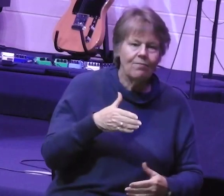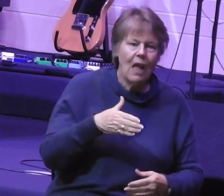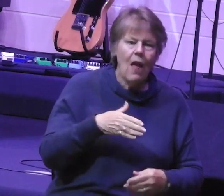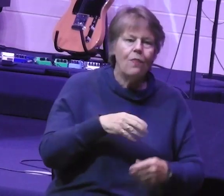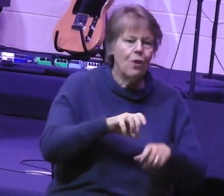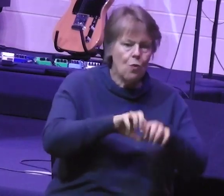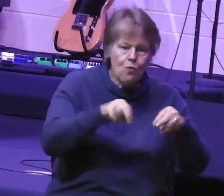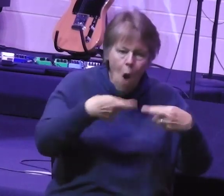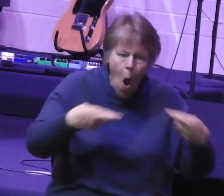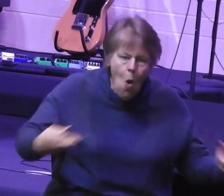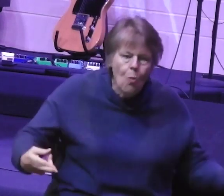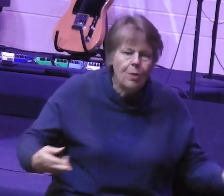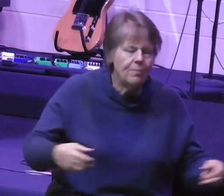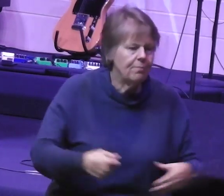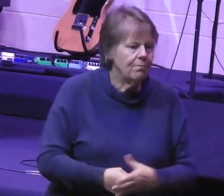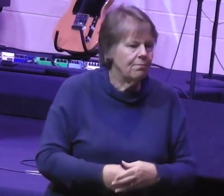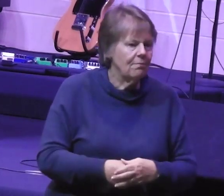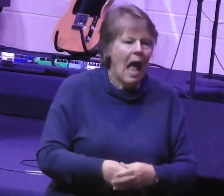going to sacrifice. And I'm just like, hold on.